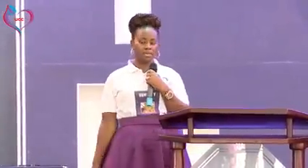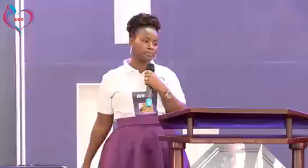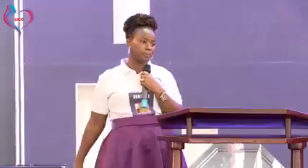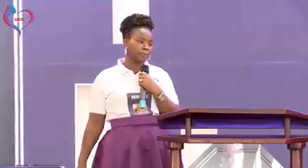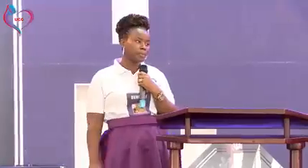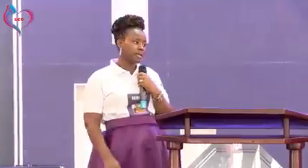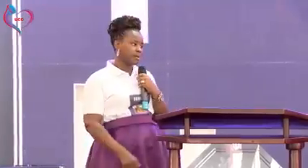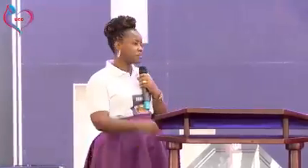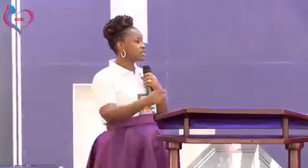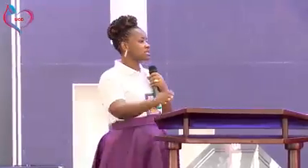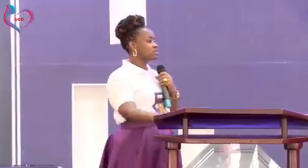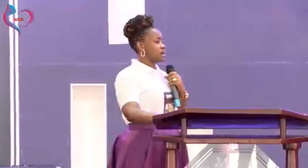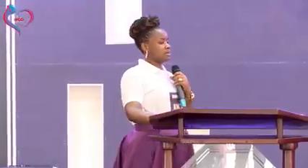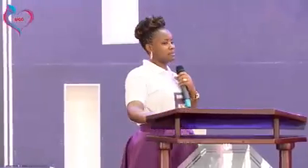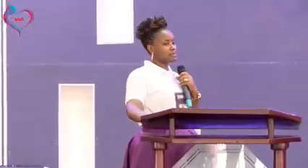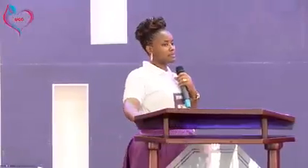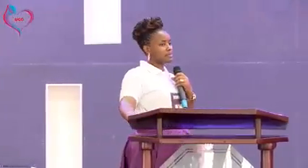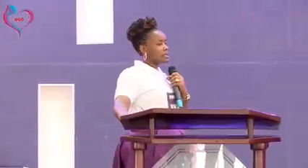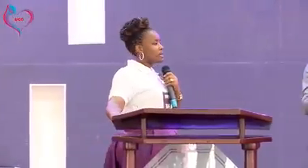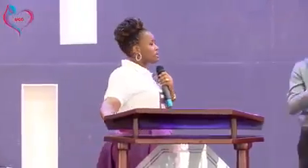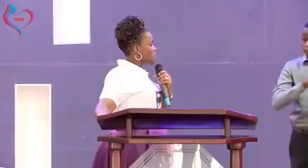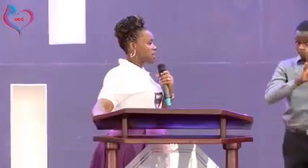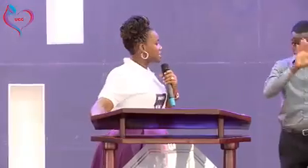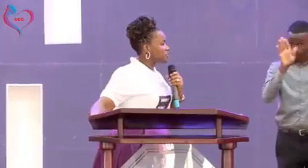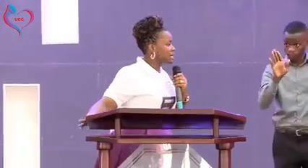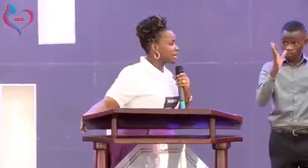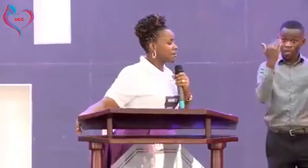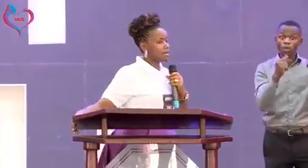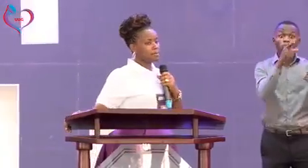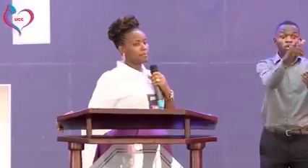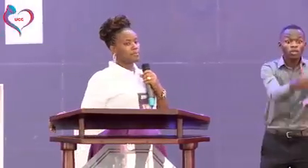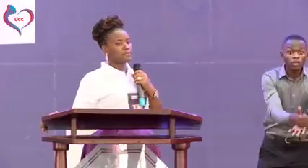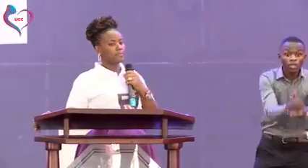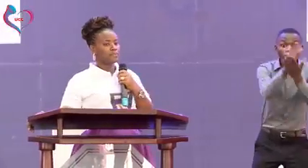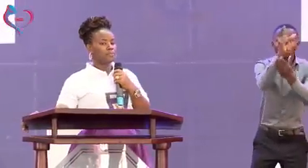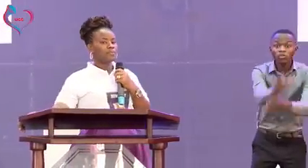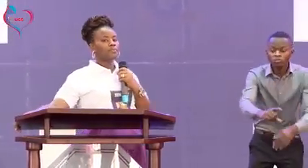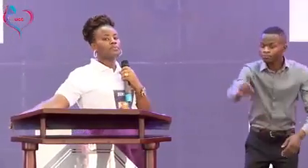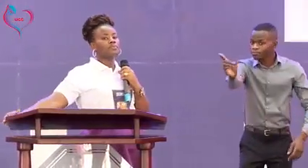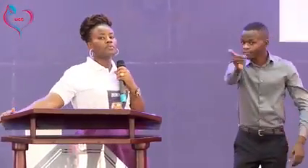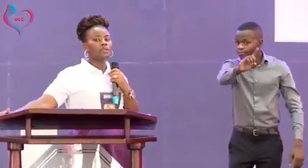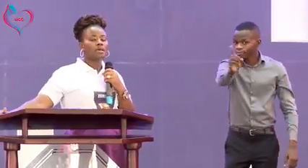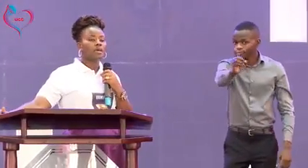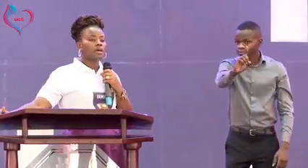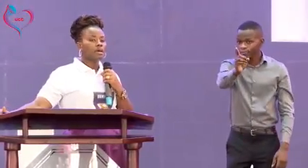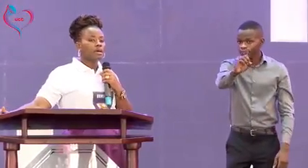Charity. Let me put this right. You are not helping anyone. Tolina muntu yenago